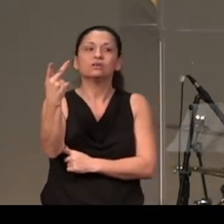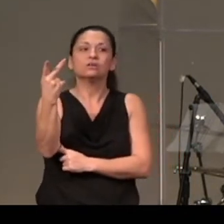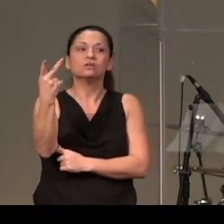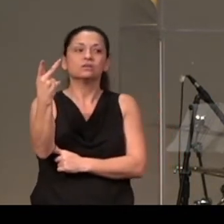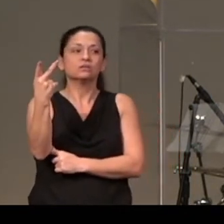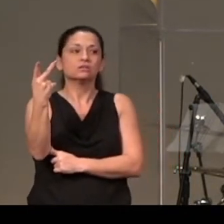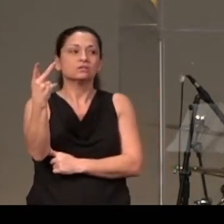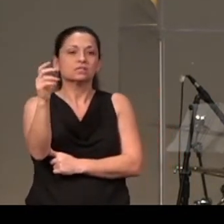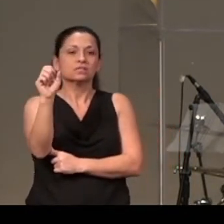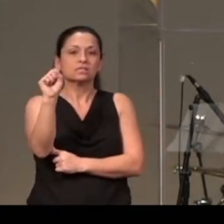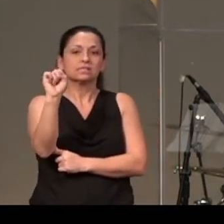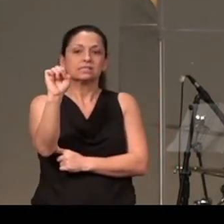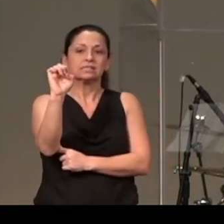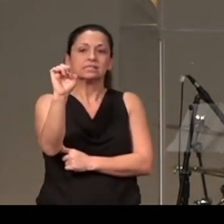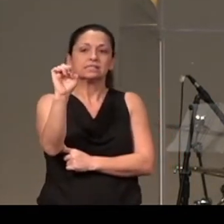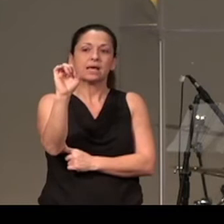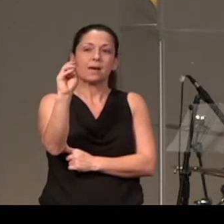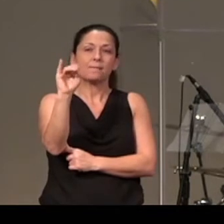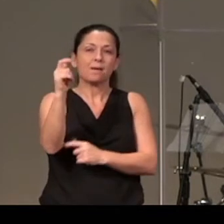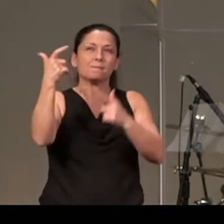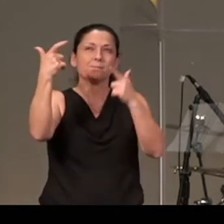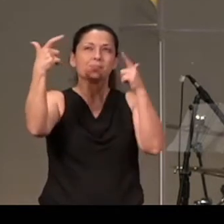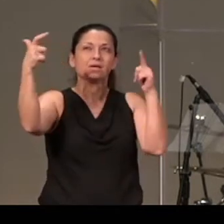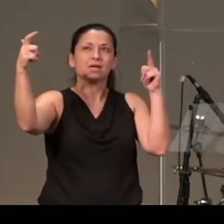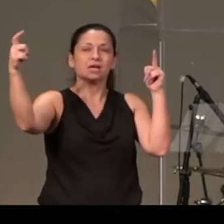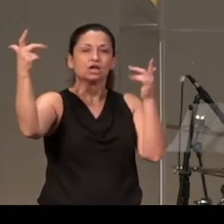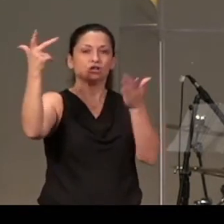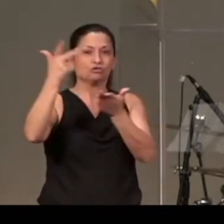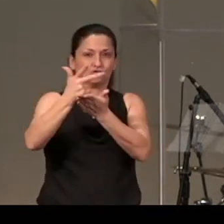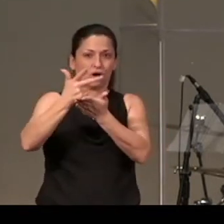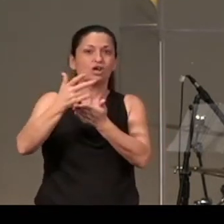a semi headed our way that could not stop.